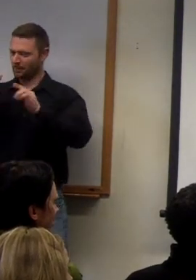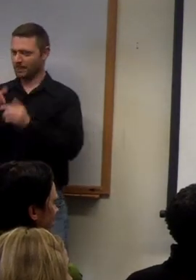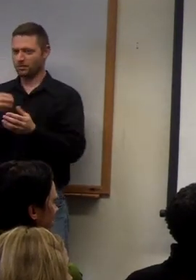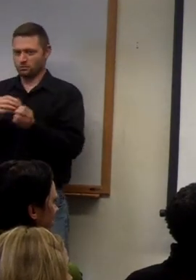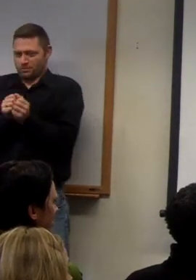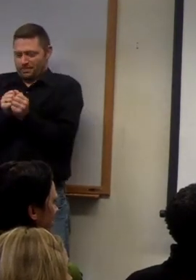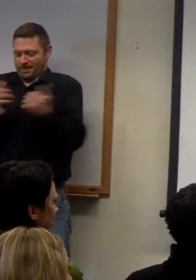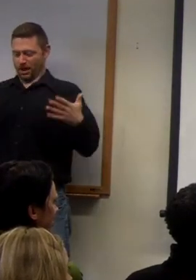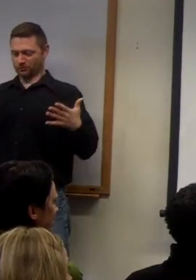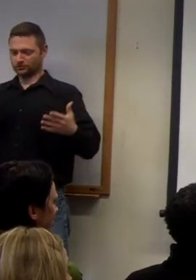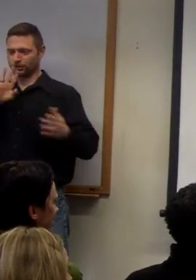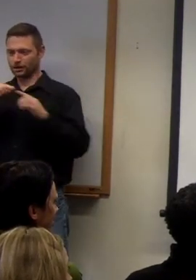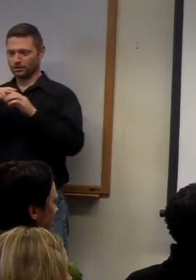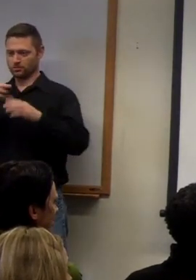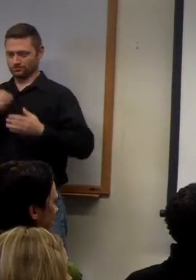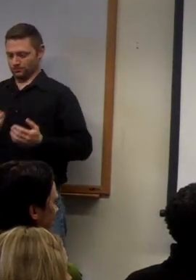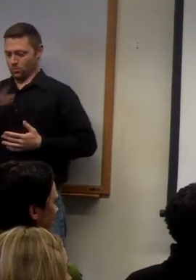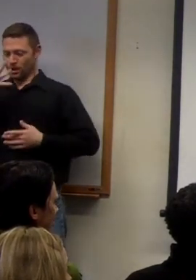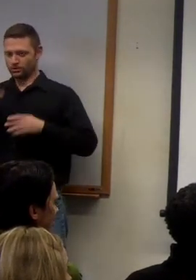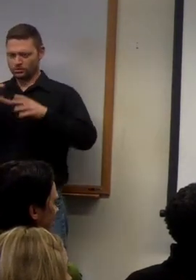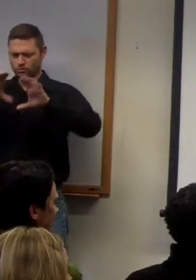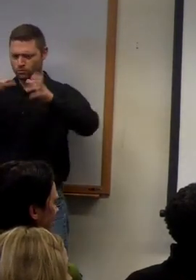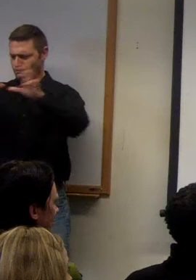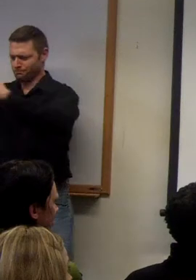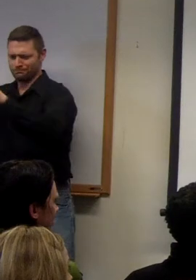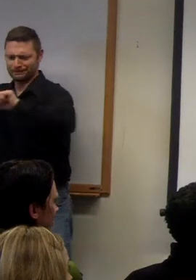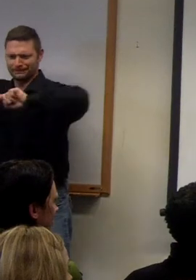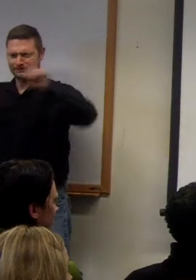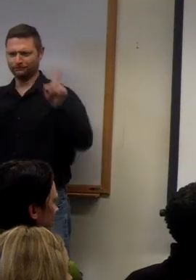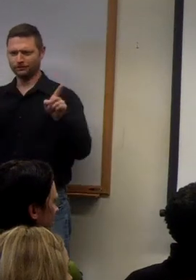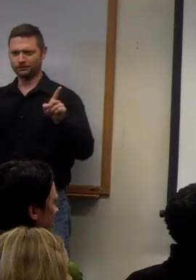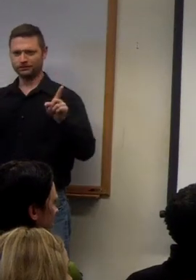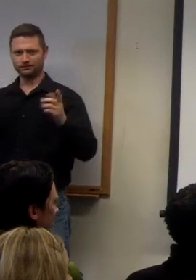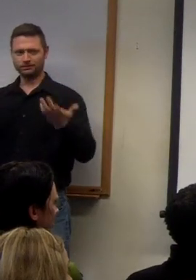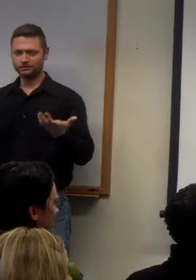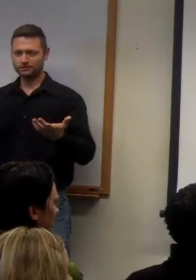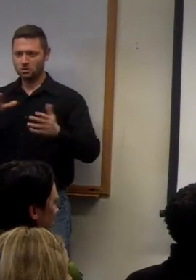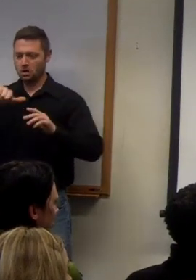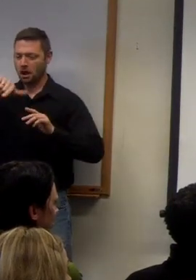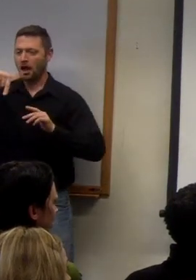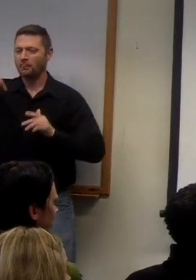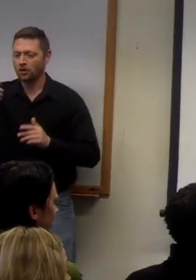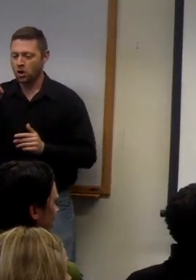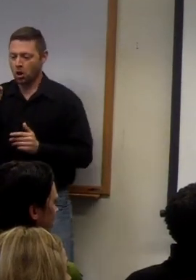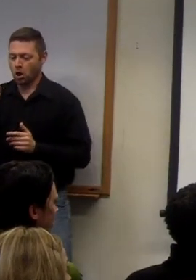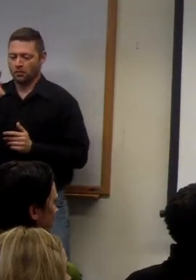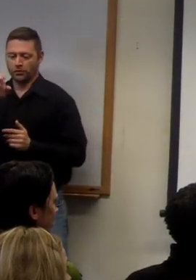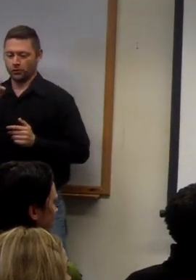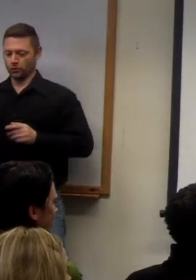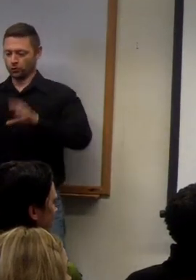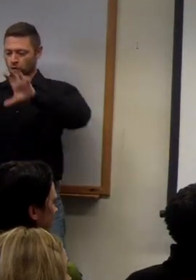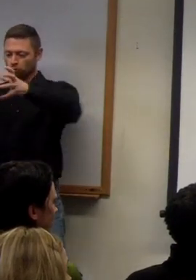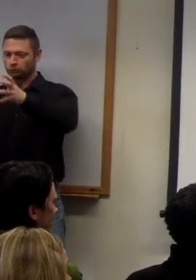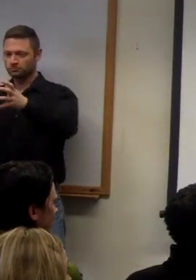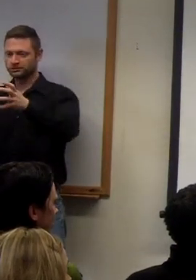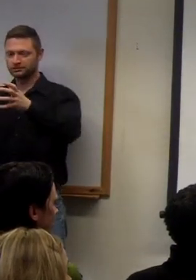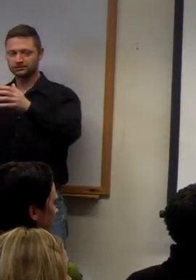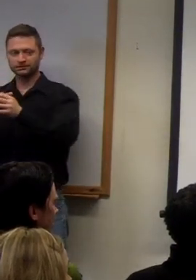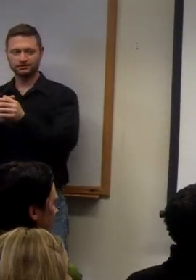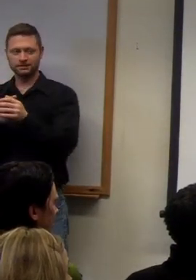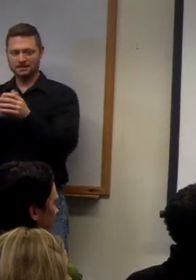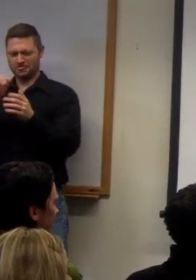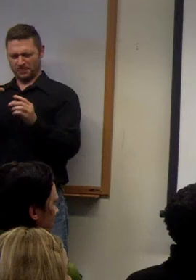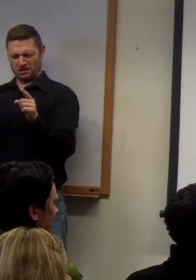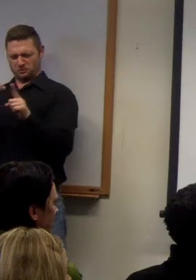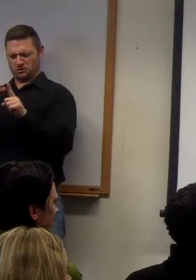and talking about other groups of people. And it kills me that the word other even comes out of my mouth when I say that, right? Because other is